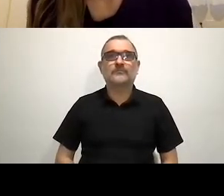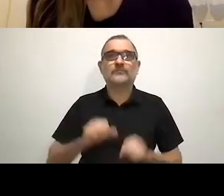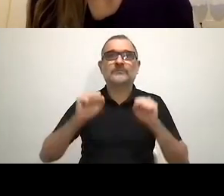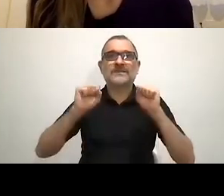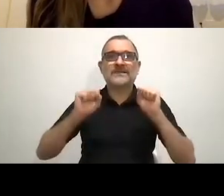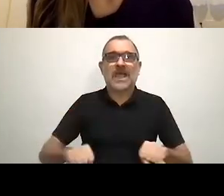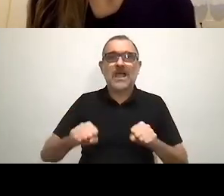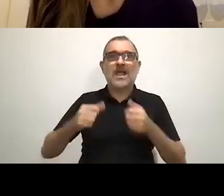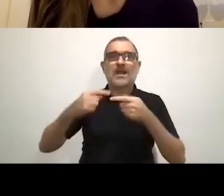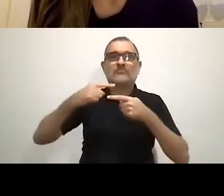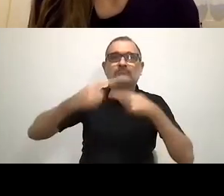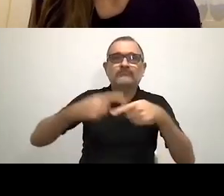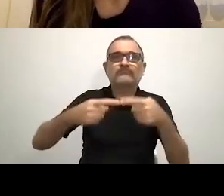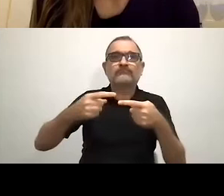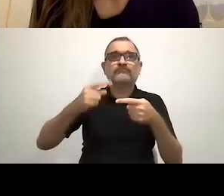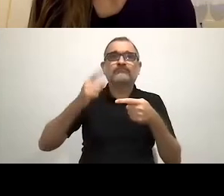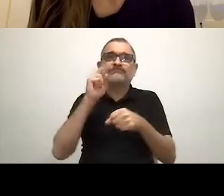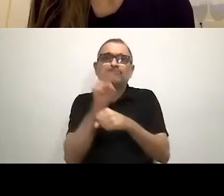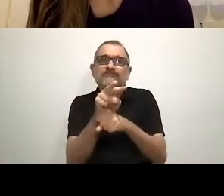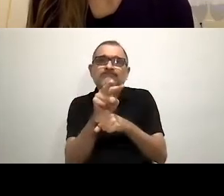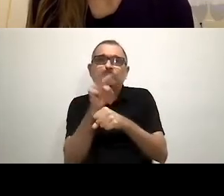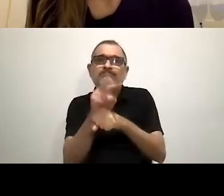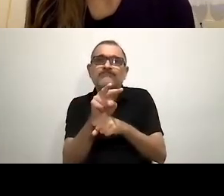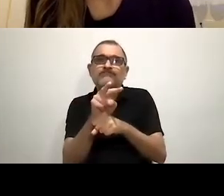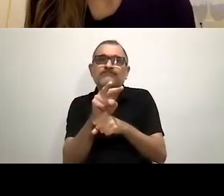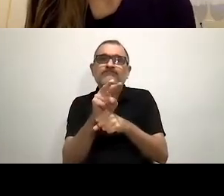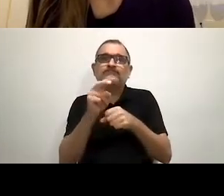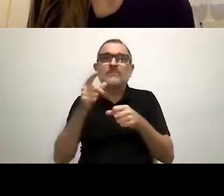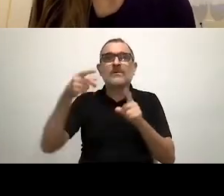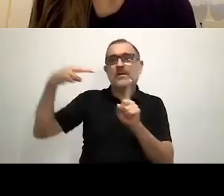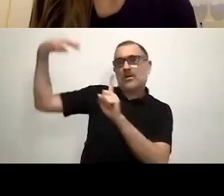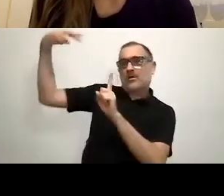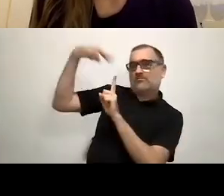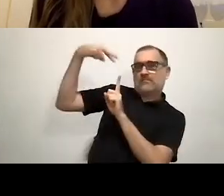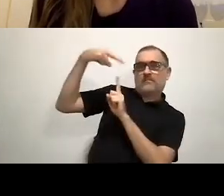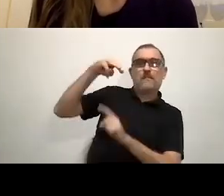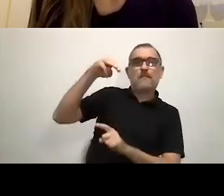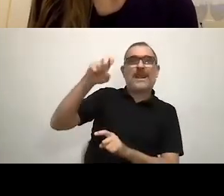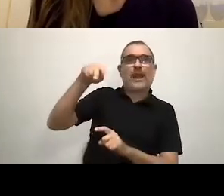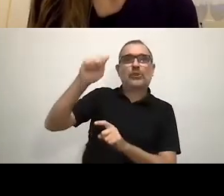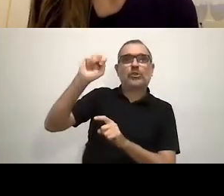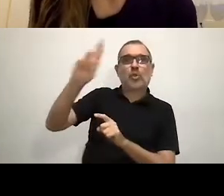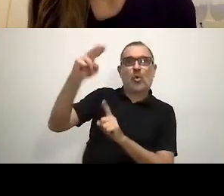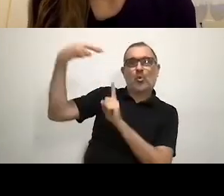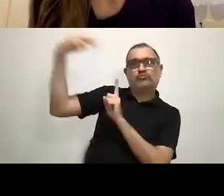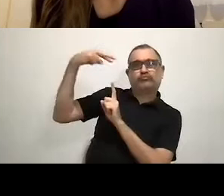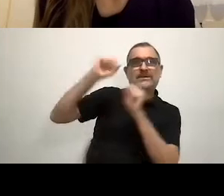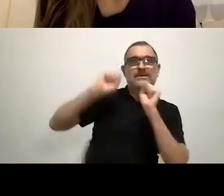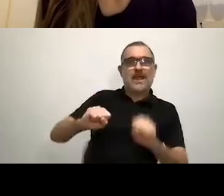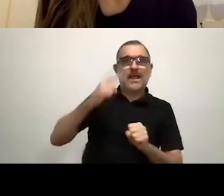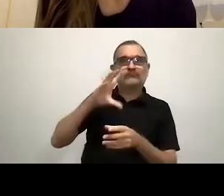learning, attending courses that lead to certification, contributing